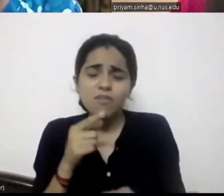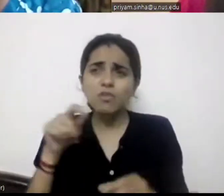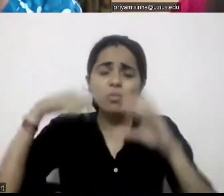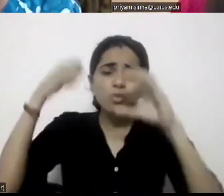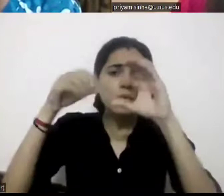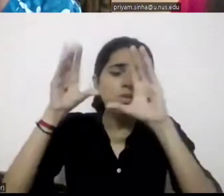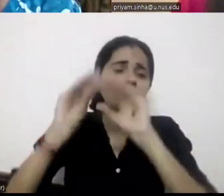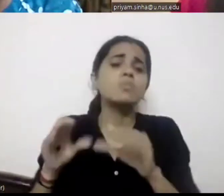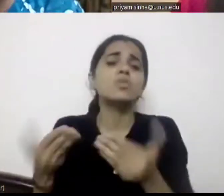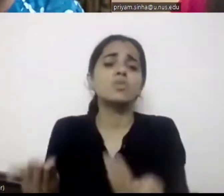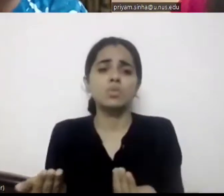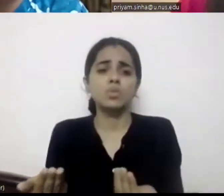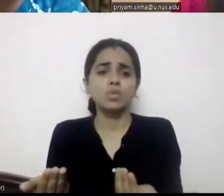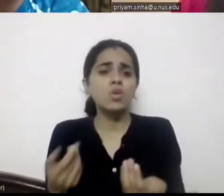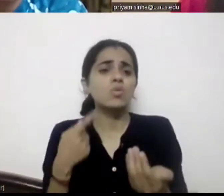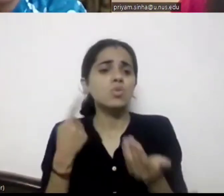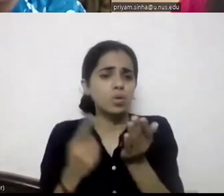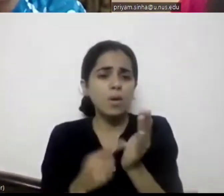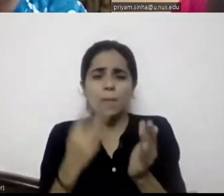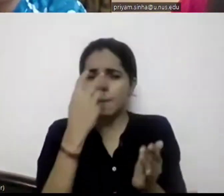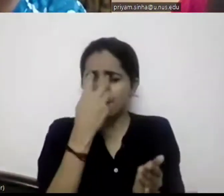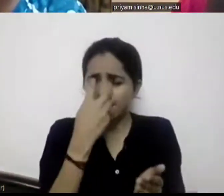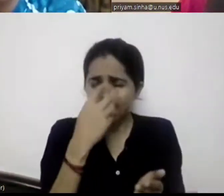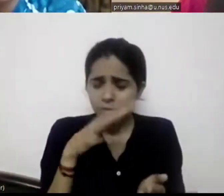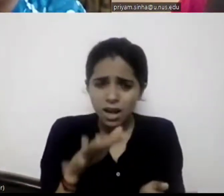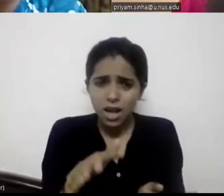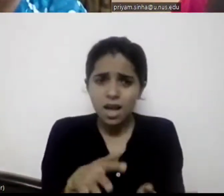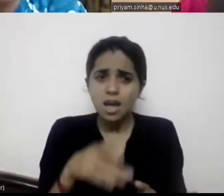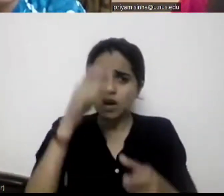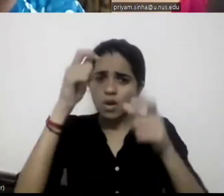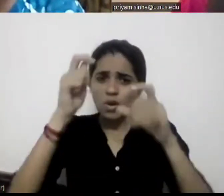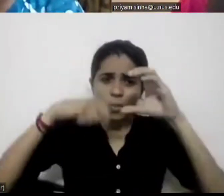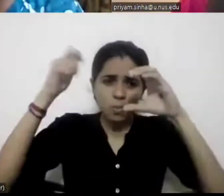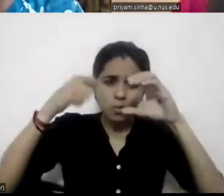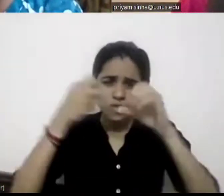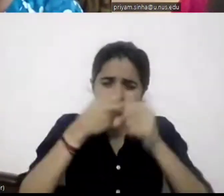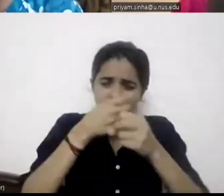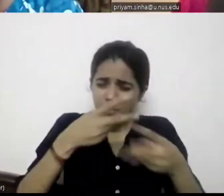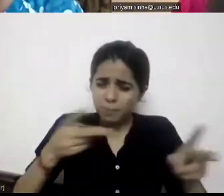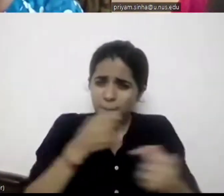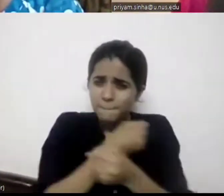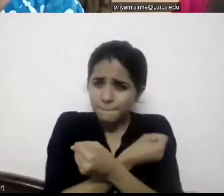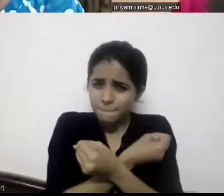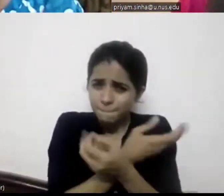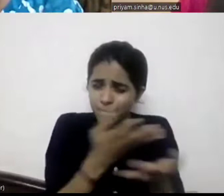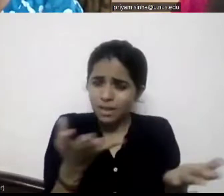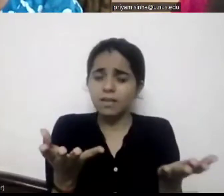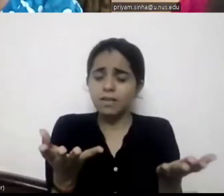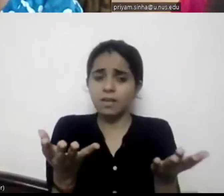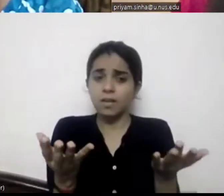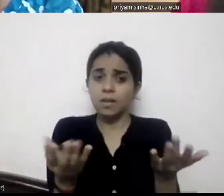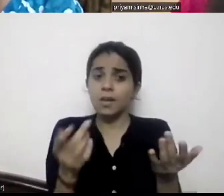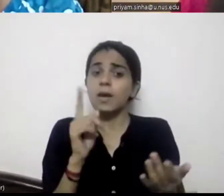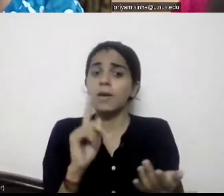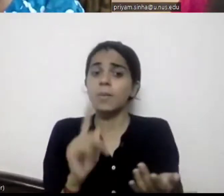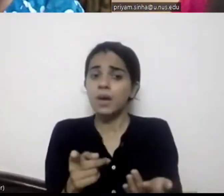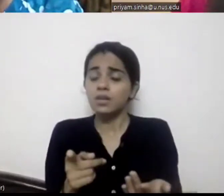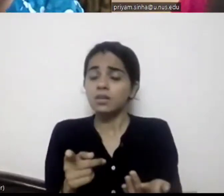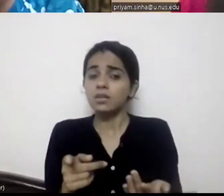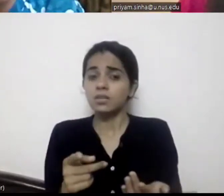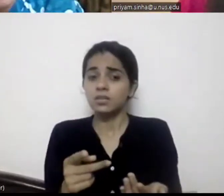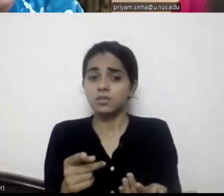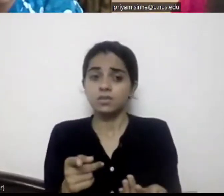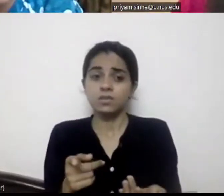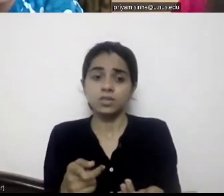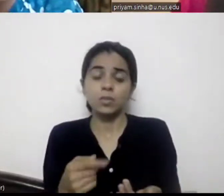of representation. You would see blind people being represented as blind, or there is also this